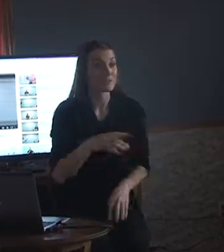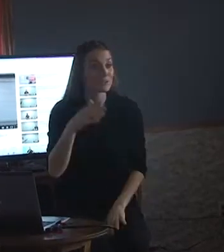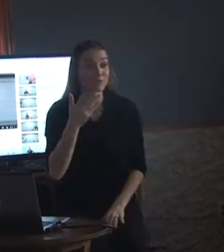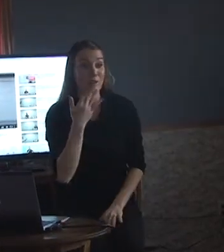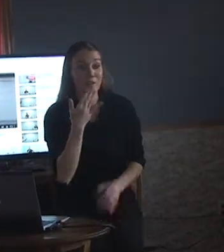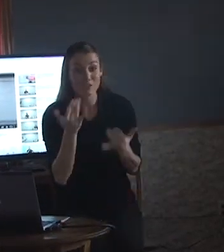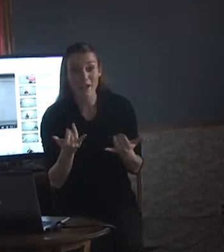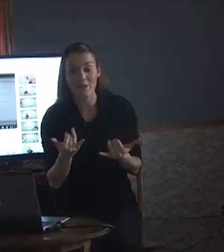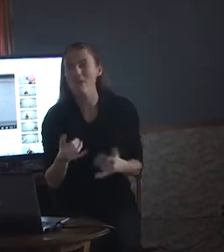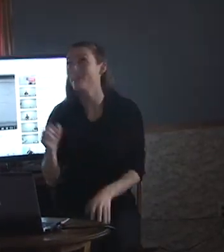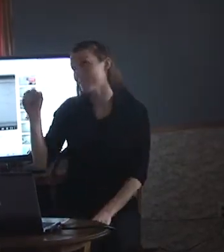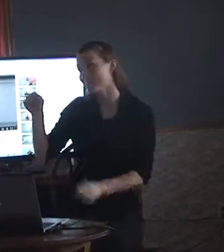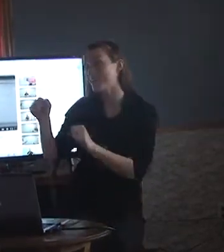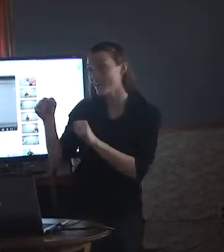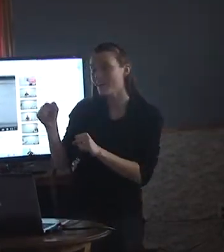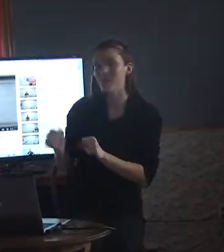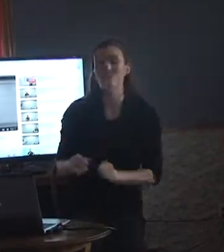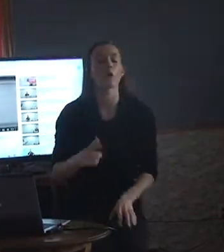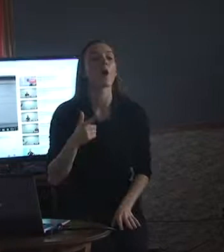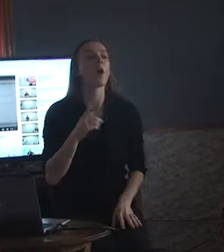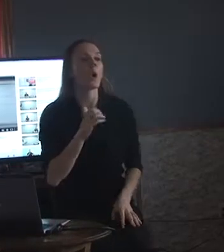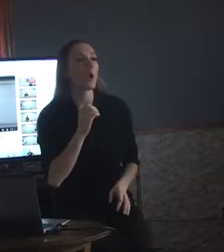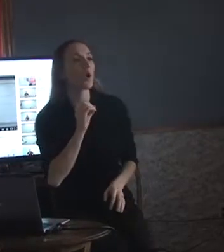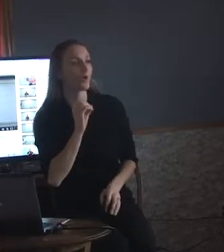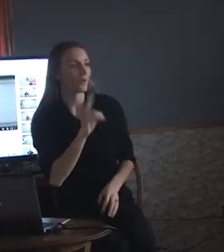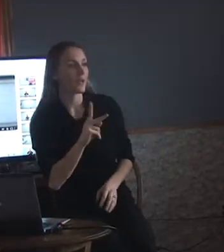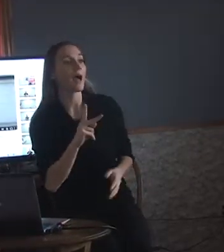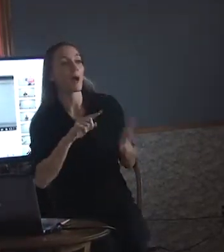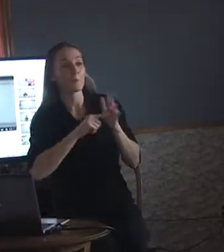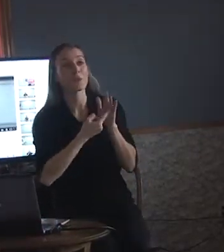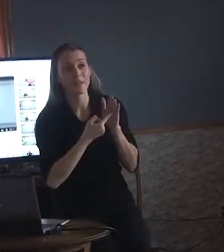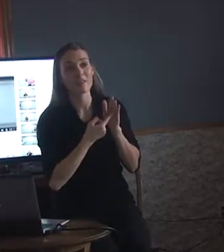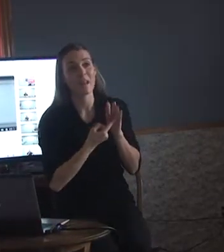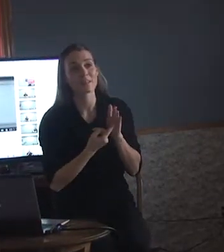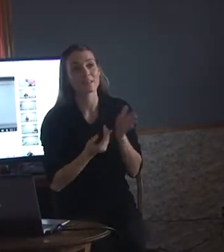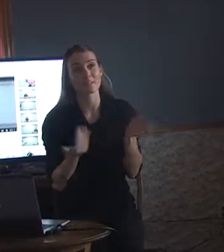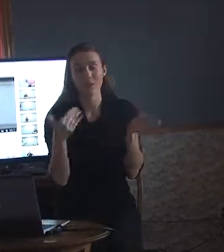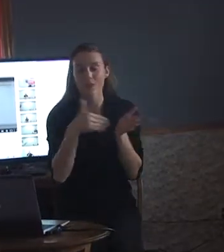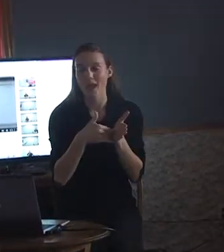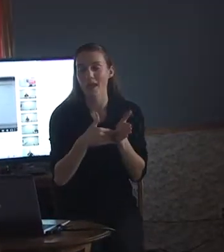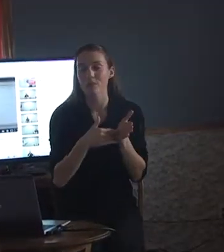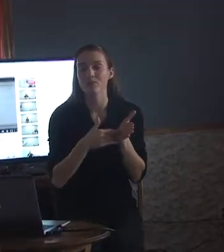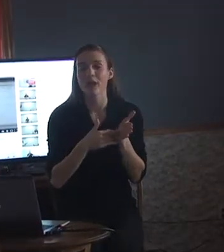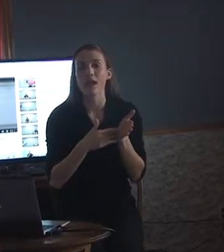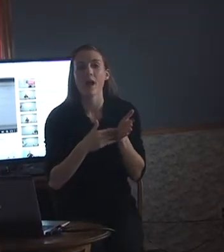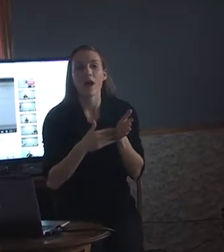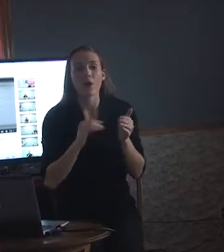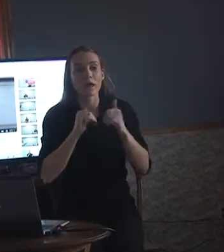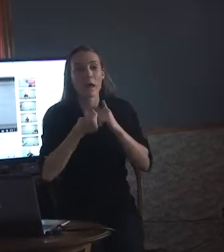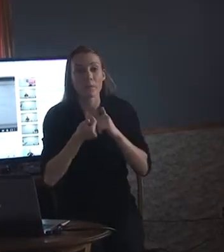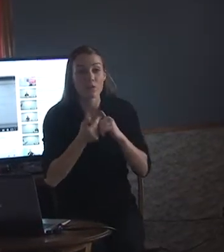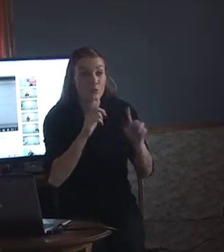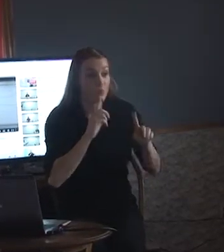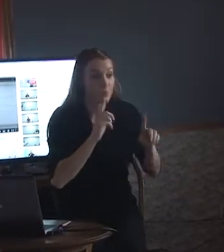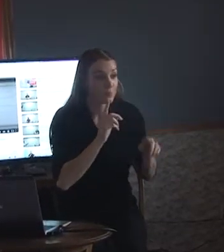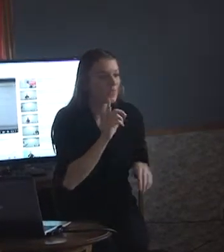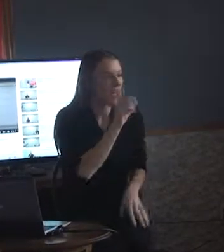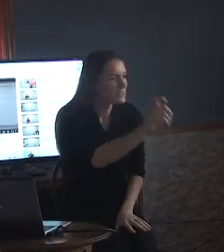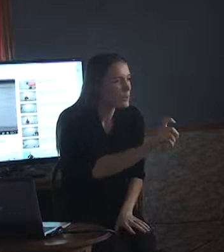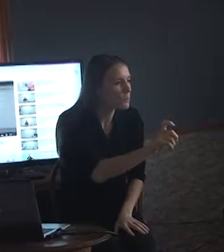Okay, I'll break the ice here again. How about if you ask someone whether they're Republican or Democrat? Is that numerical